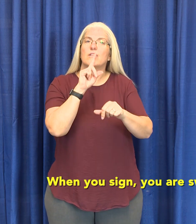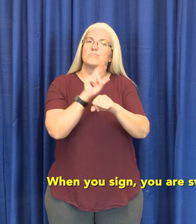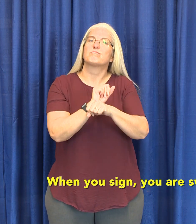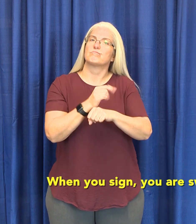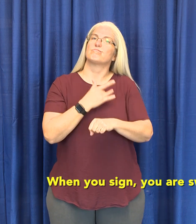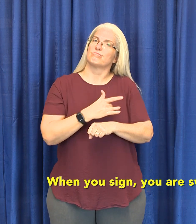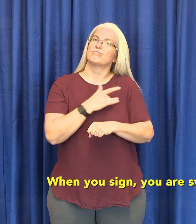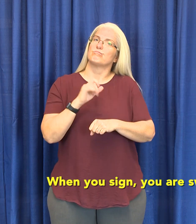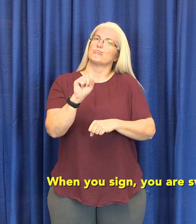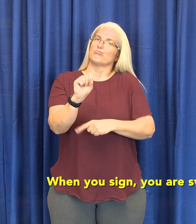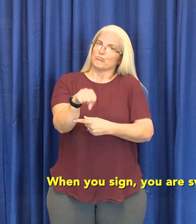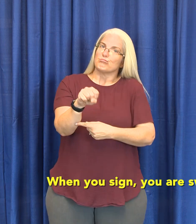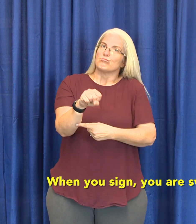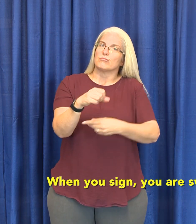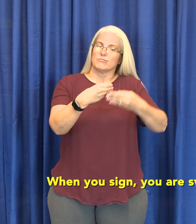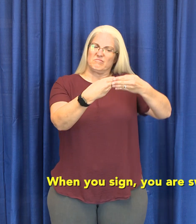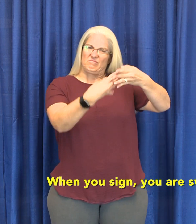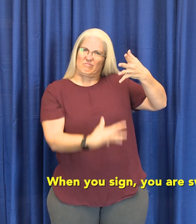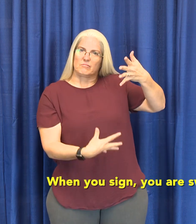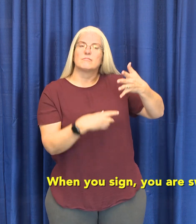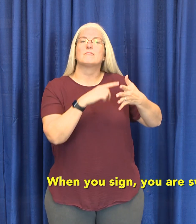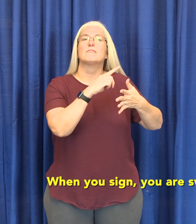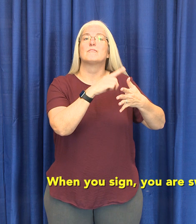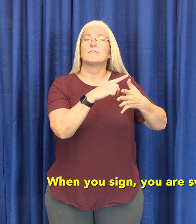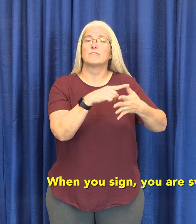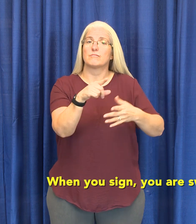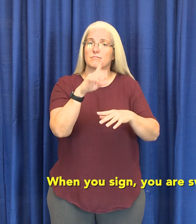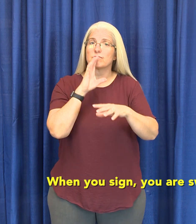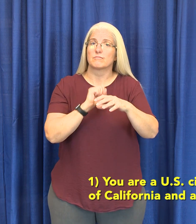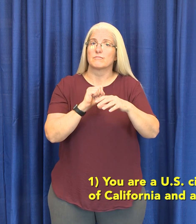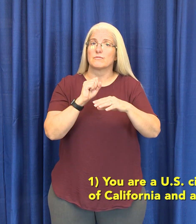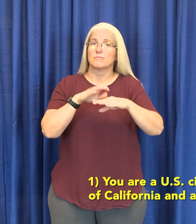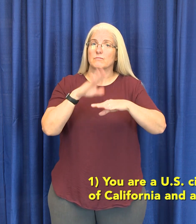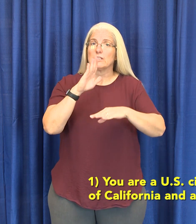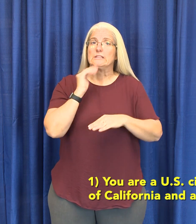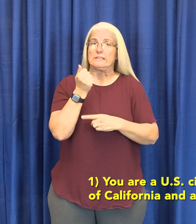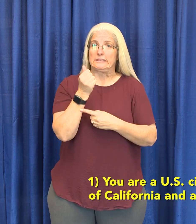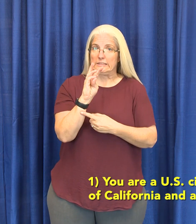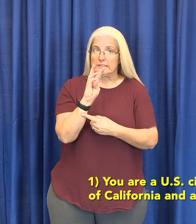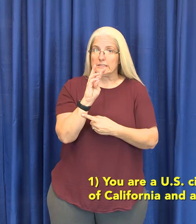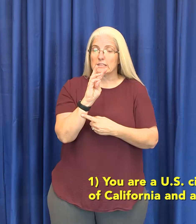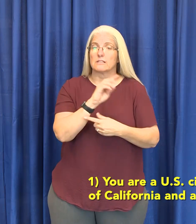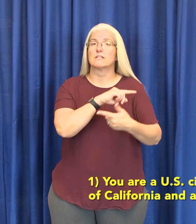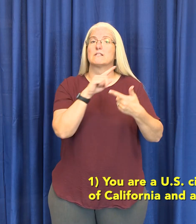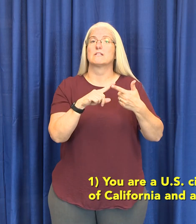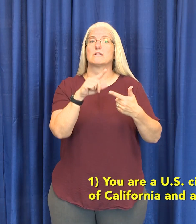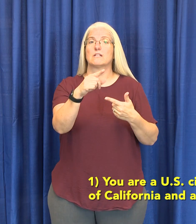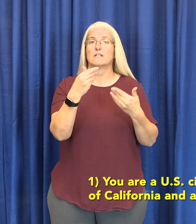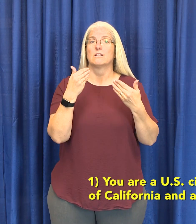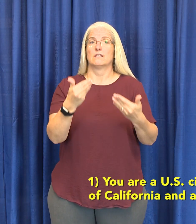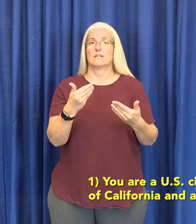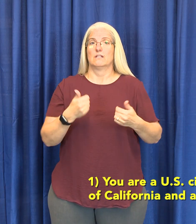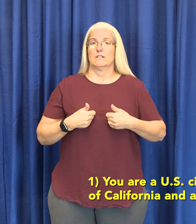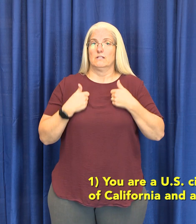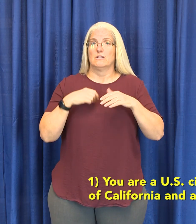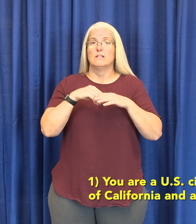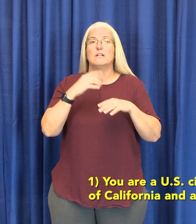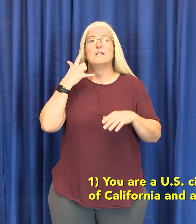sign, you are swearing and affirming that 1. You are a U.S. citizen and resident of California and at